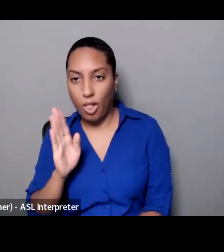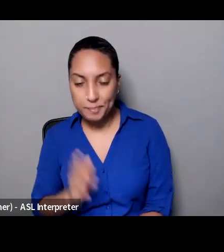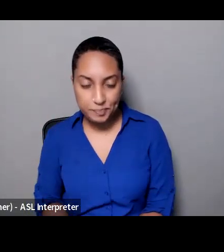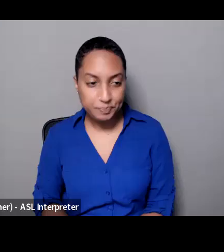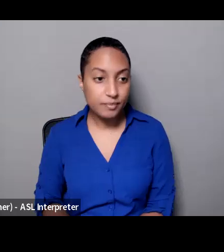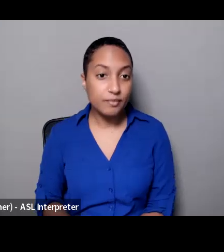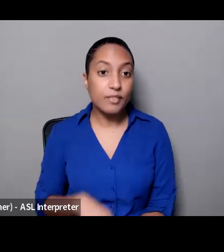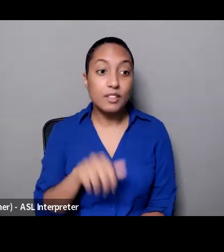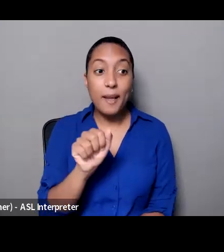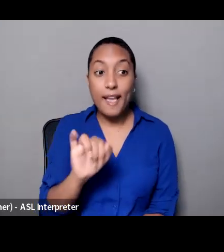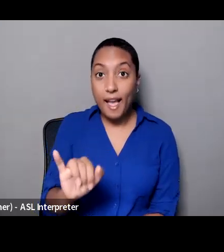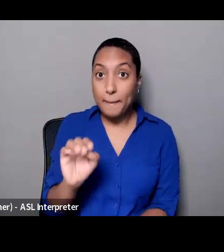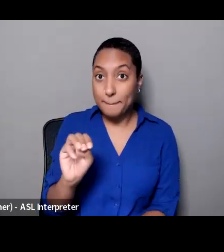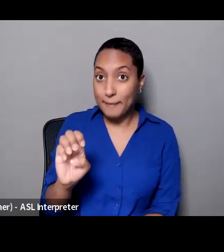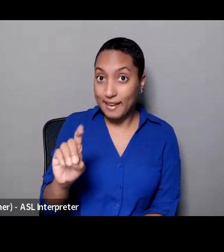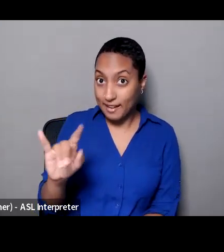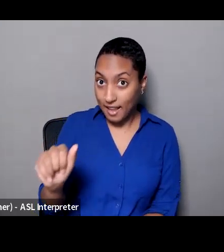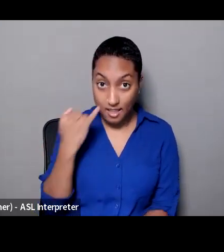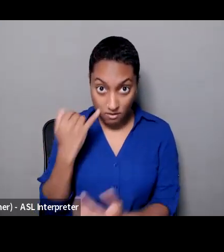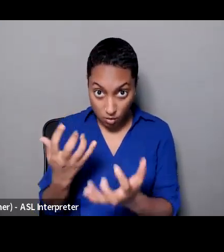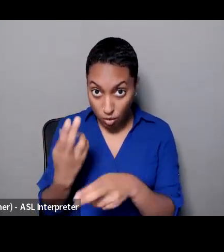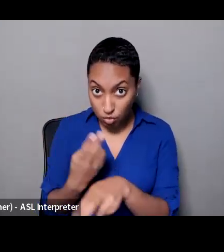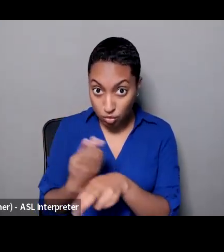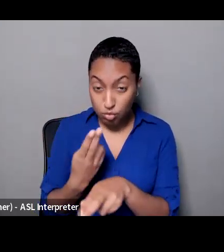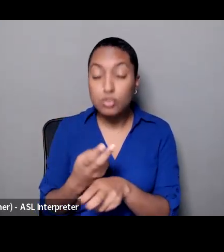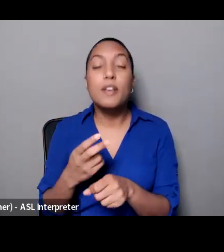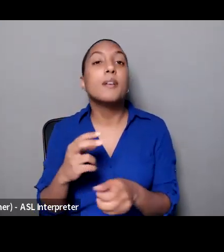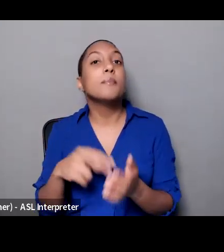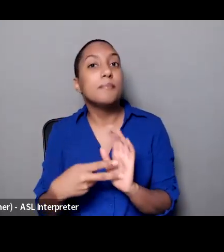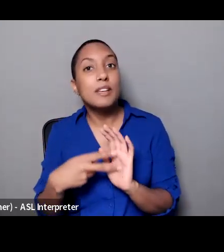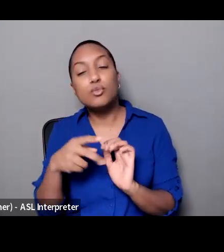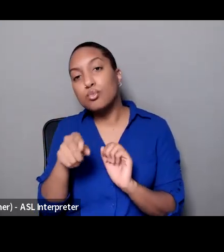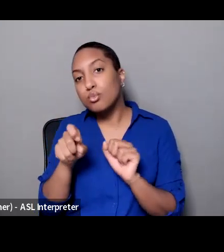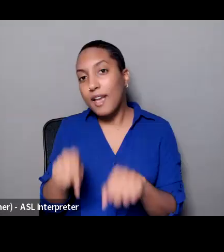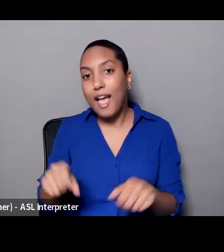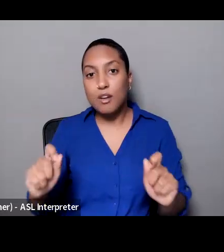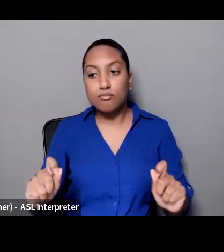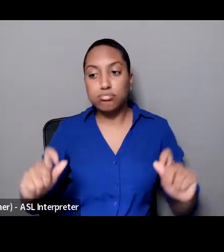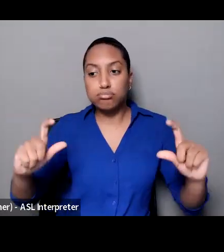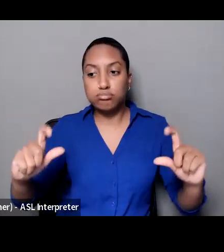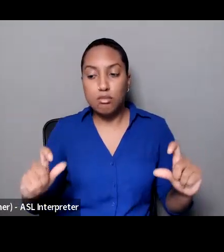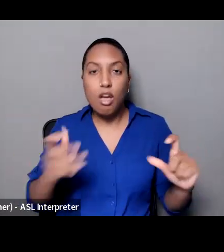do want to go to that page, will allow you to enlarge the font and change the color and contrast of the captioning.